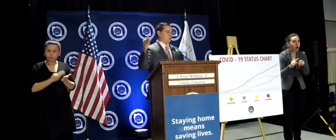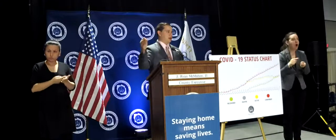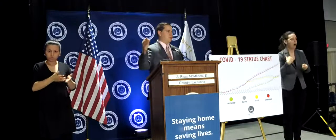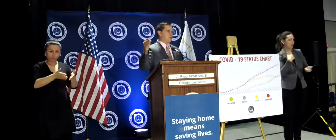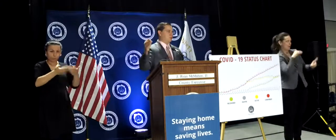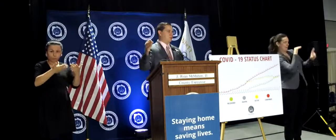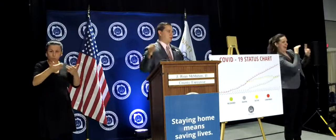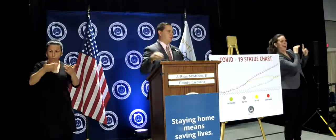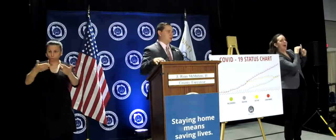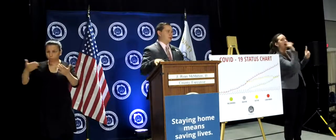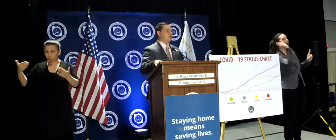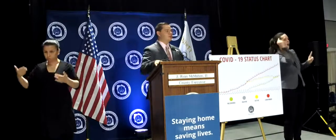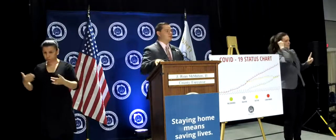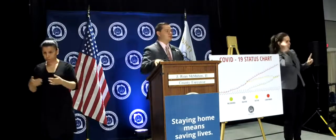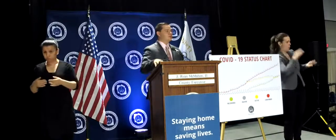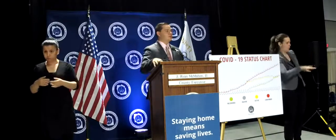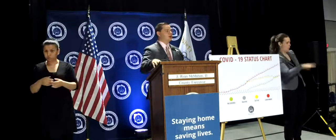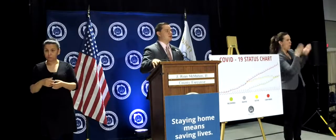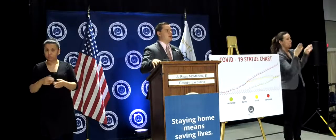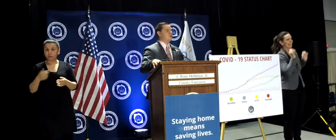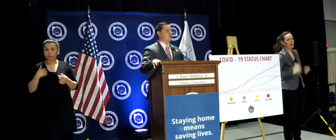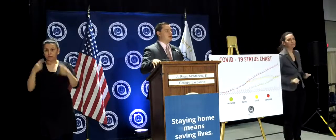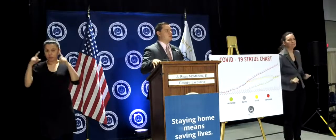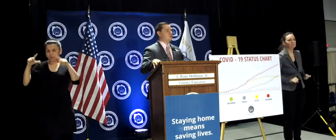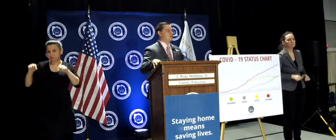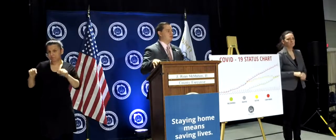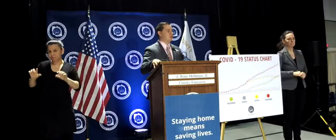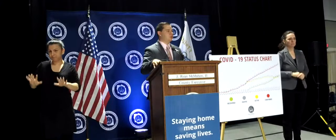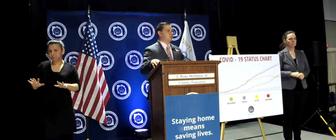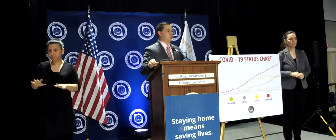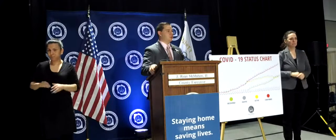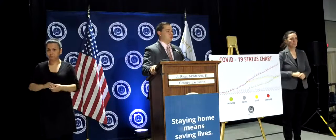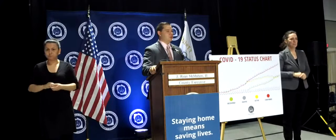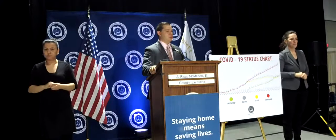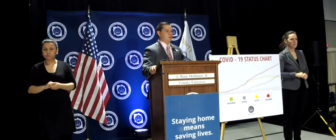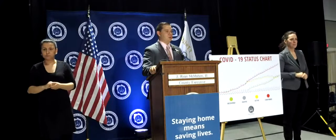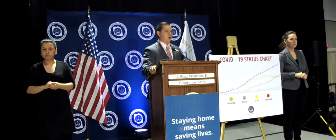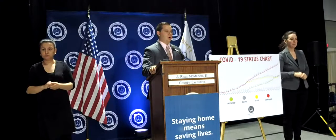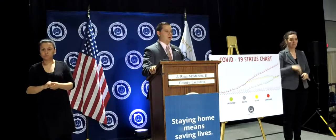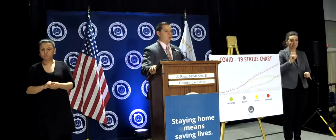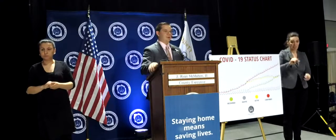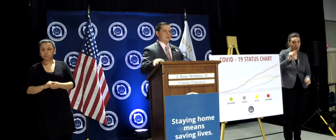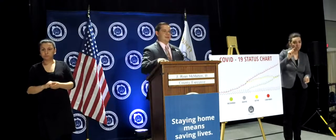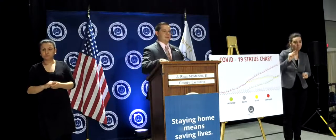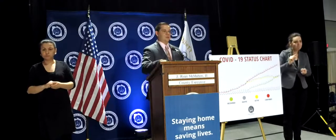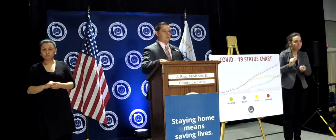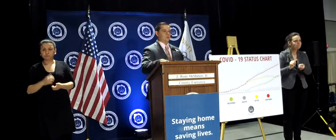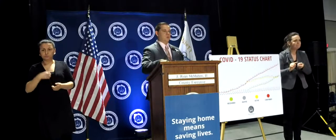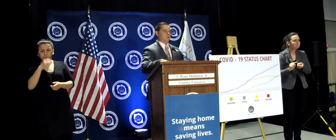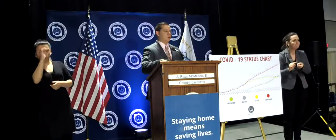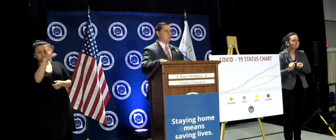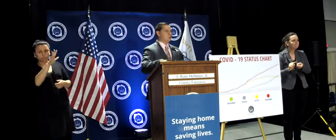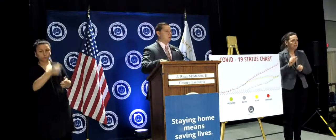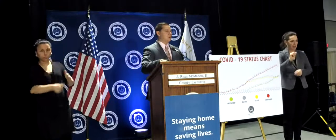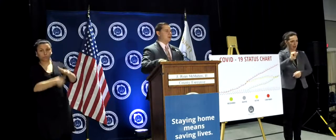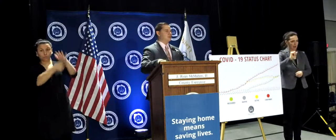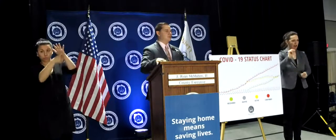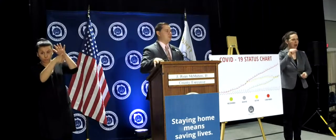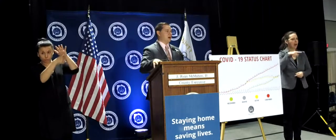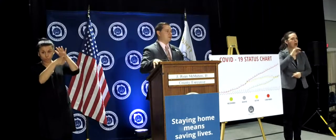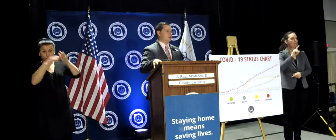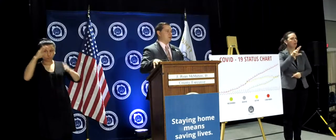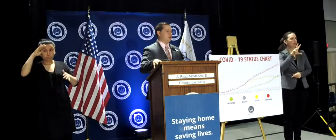April 29th and April 30th date, so you can start to have a conversation with New York about what do